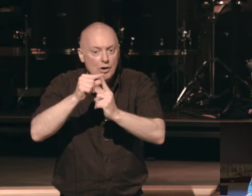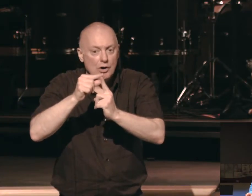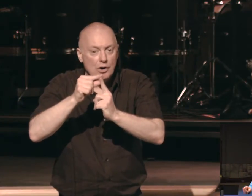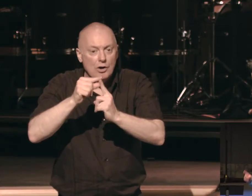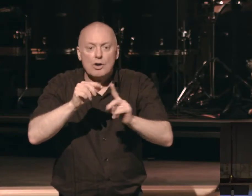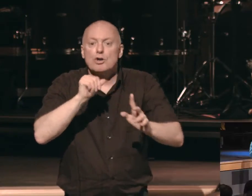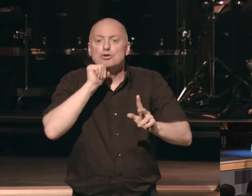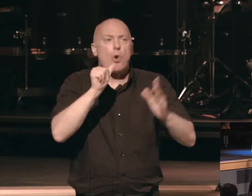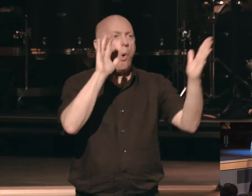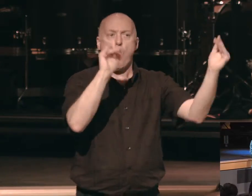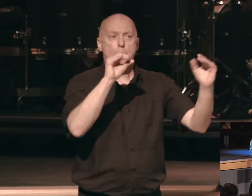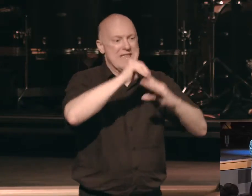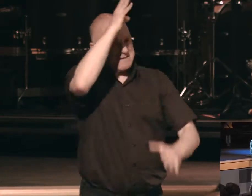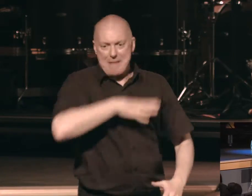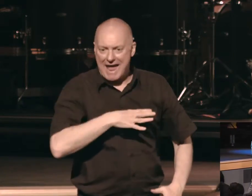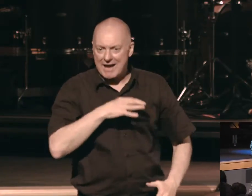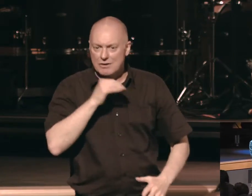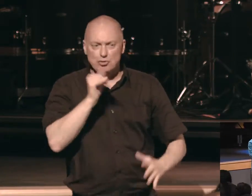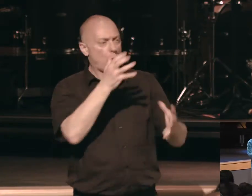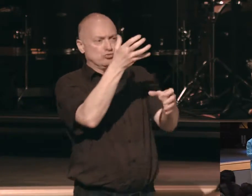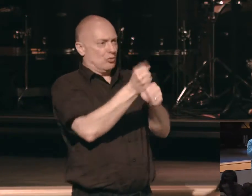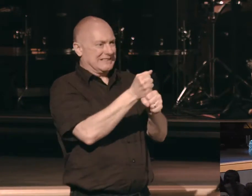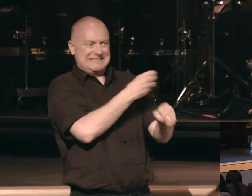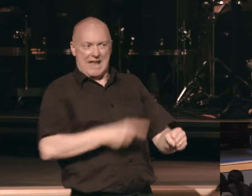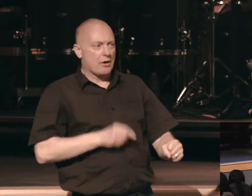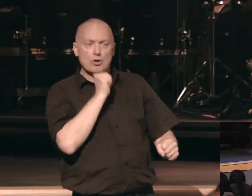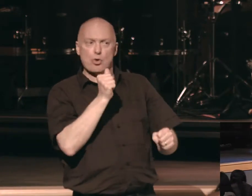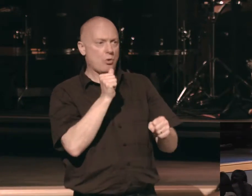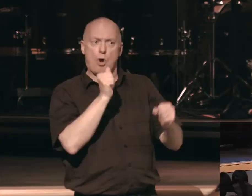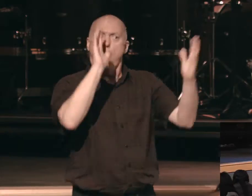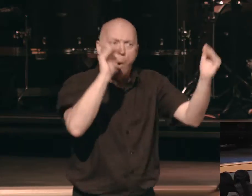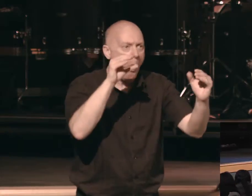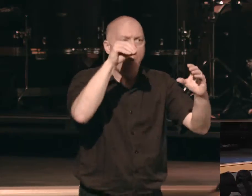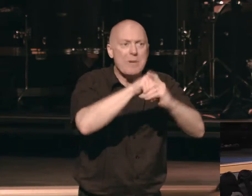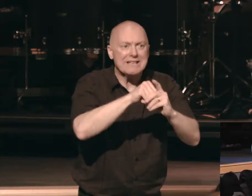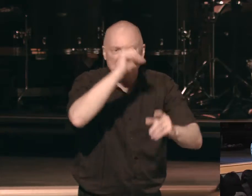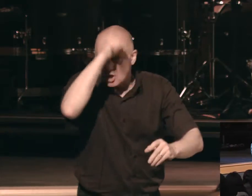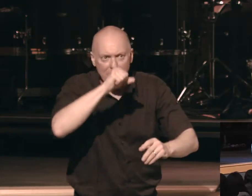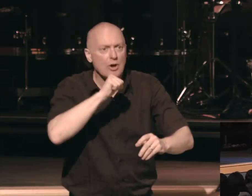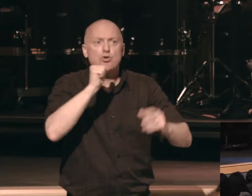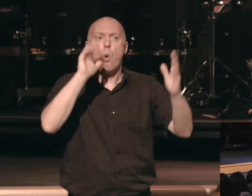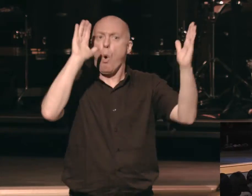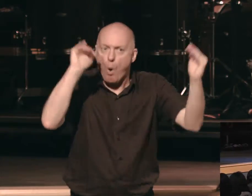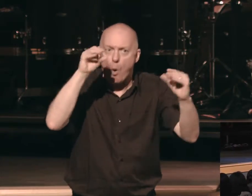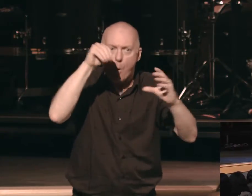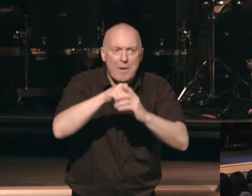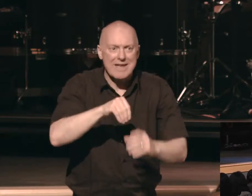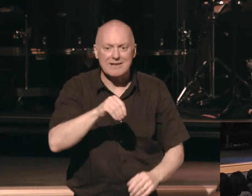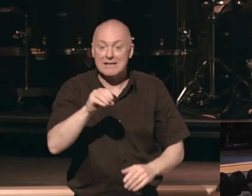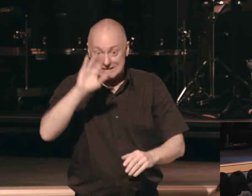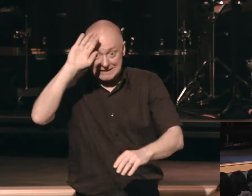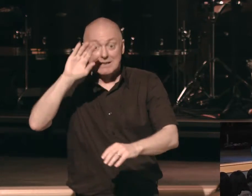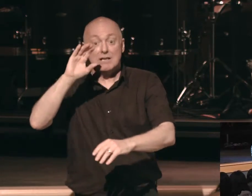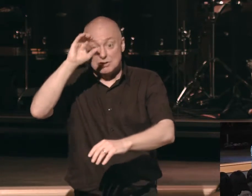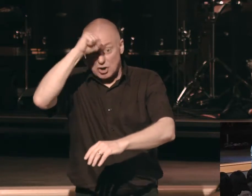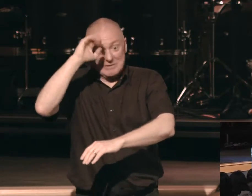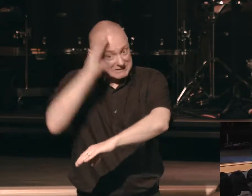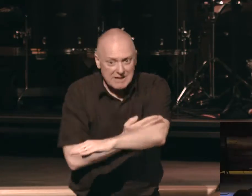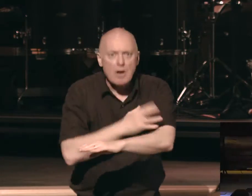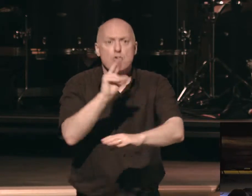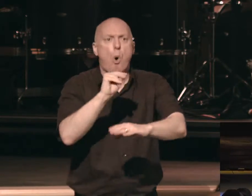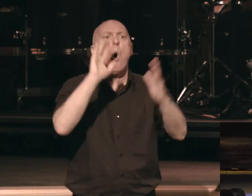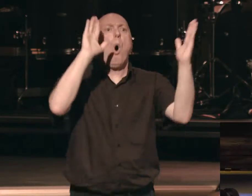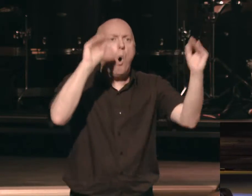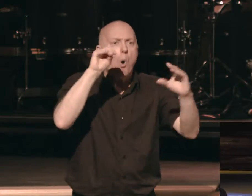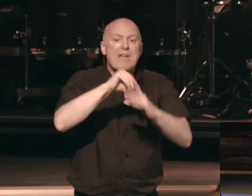Loved ones, do not put your hope in man. Do not trust in David. Do not put your hope in Solomon. Do not put your hope in Rehoboam.